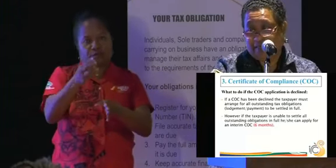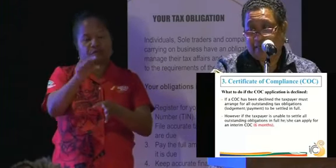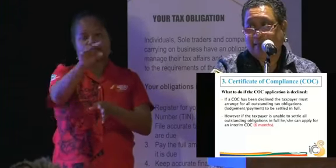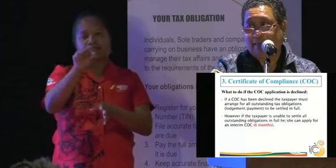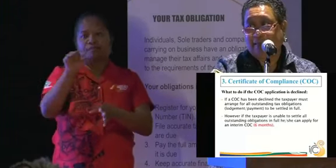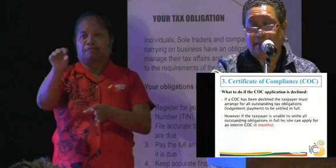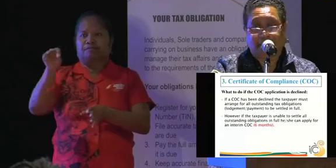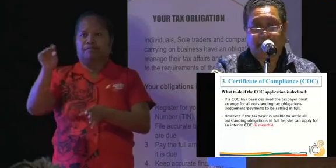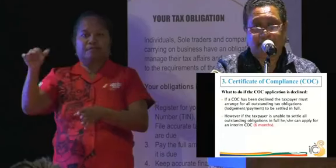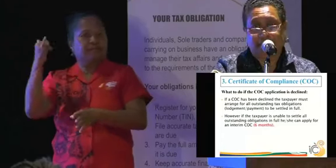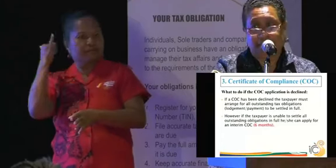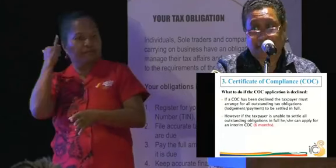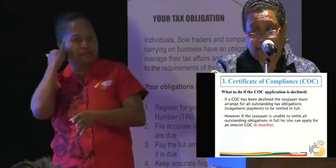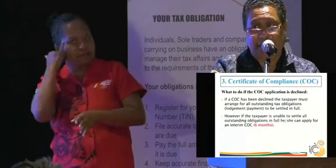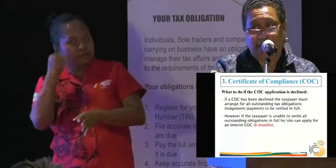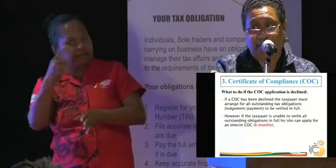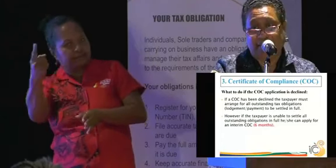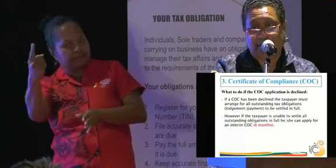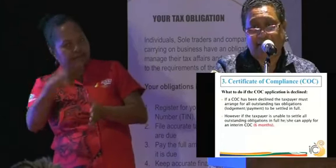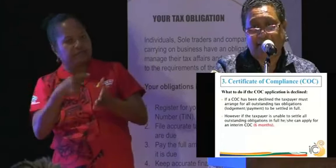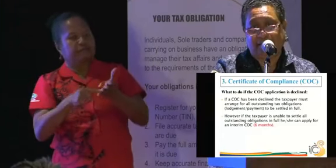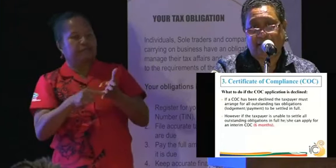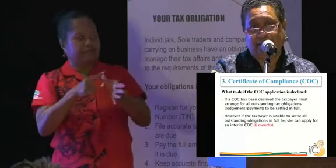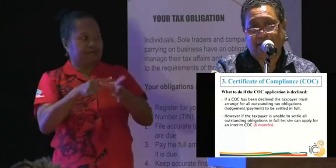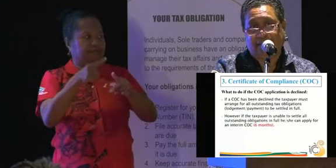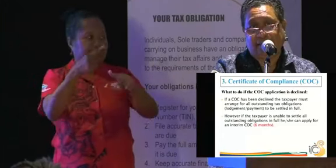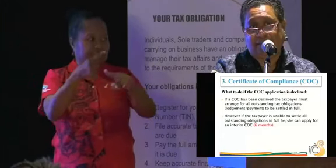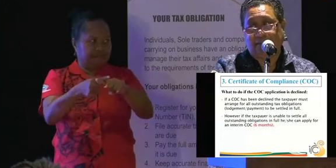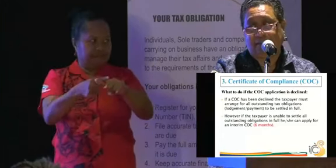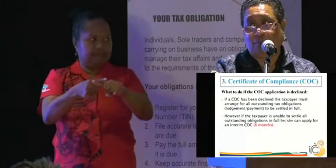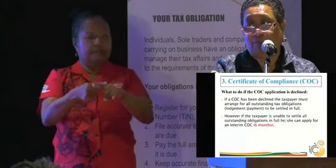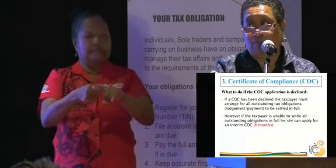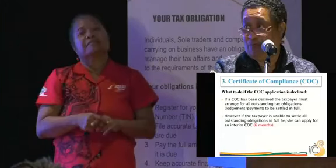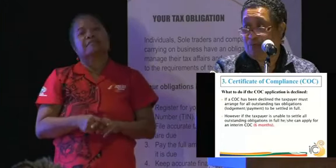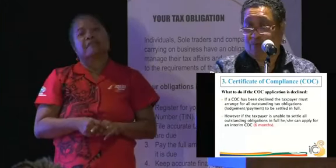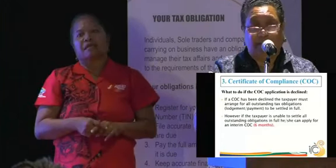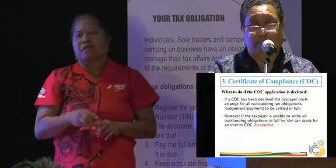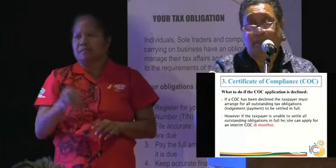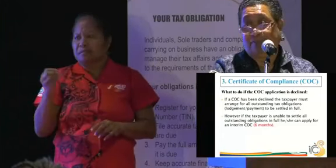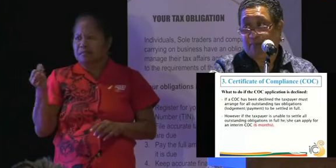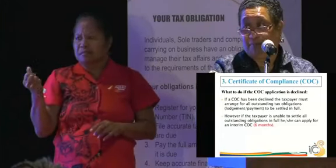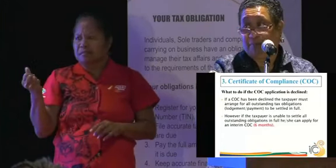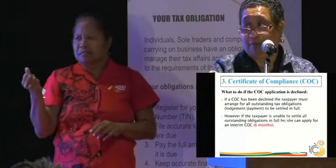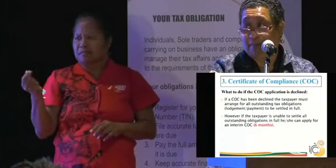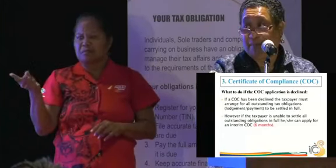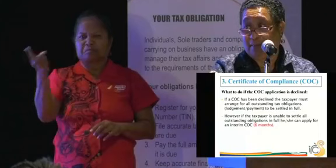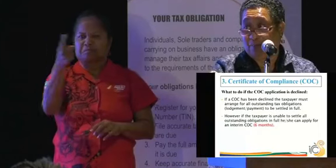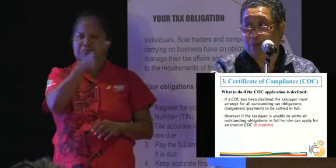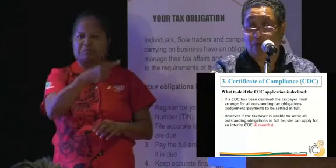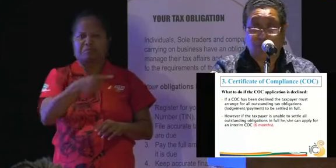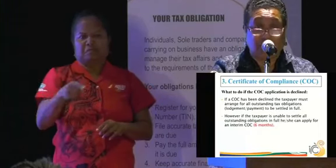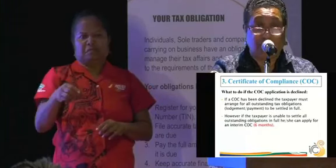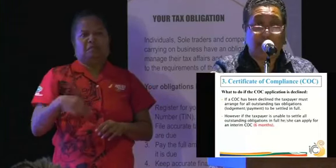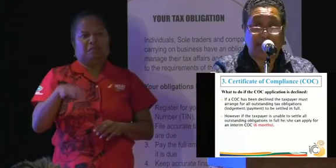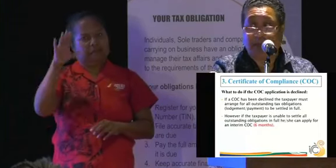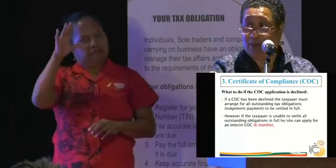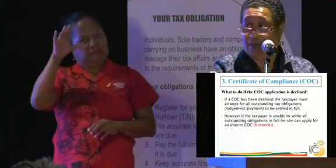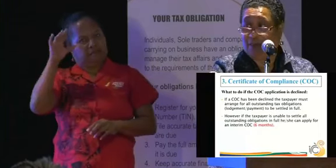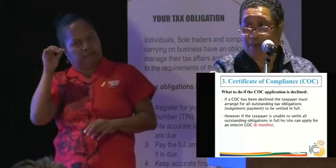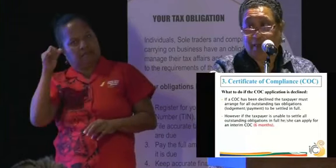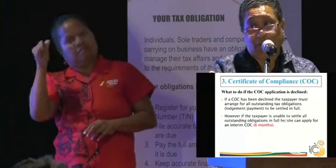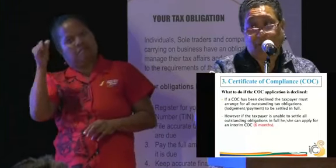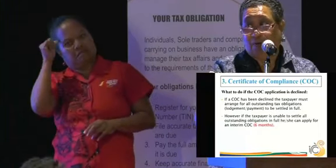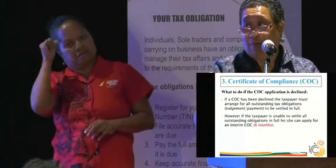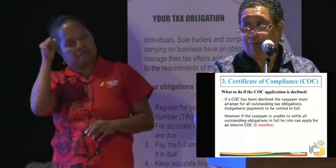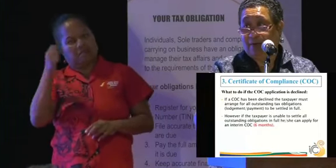returns and payments. Now, some of you may have experienced that when you lodged your